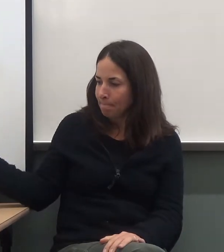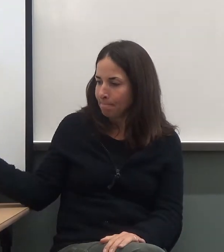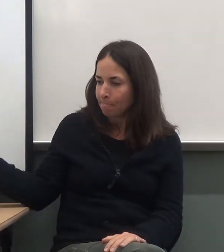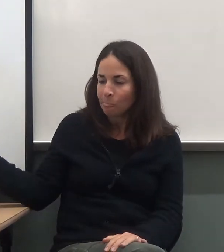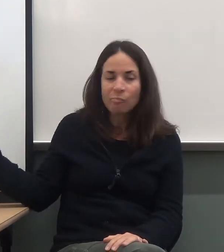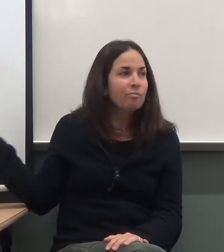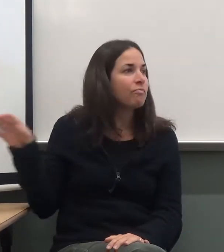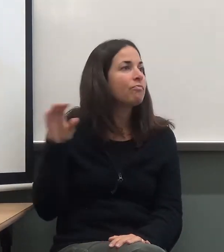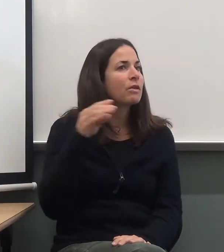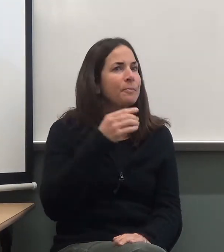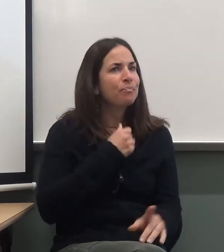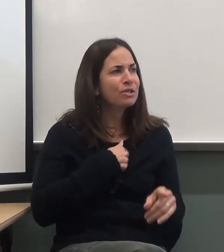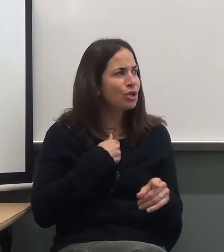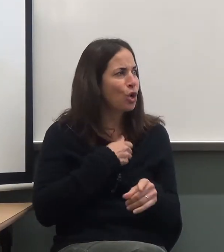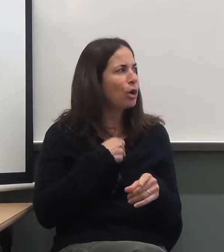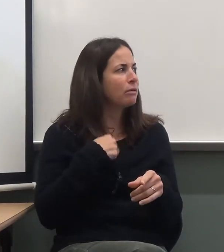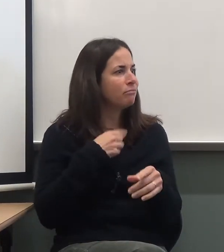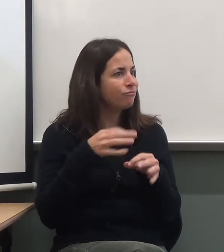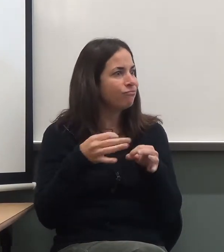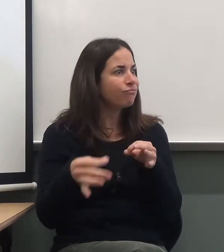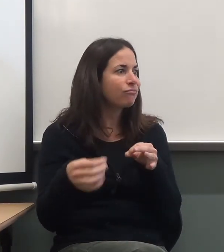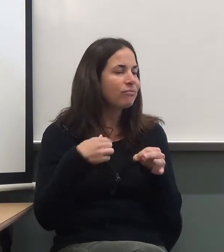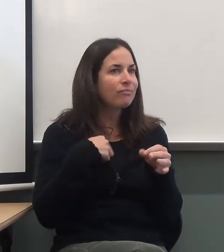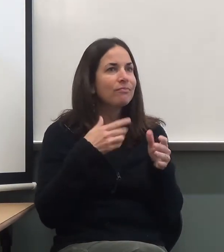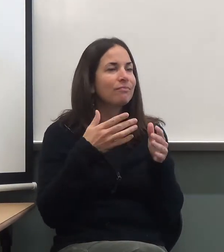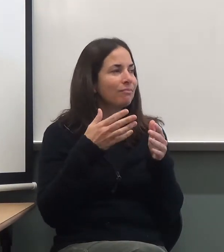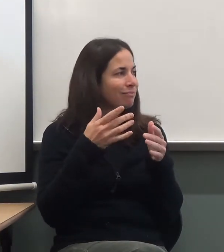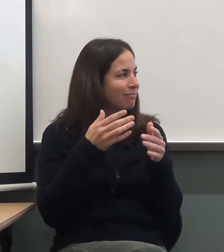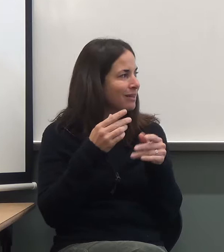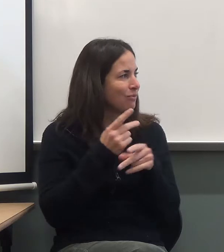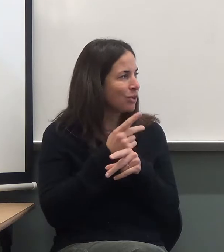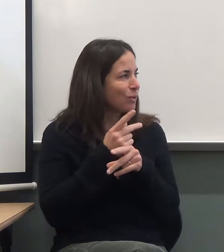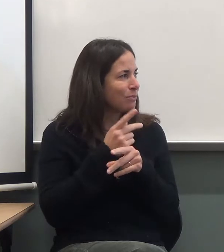Sorry guys, give me one more second. Fair enough. I know we're running a couple minutes behind this morning.